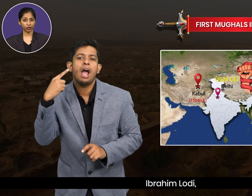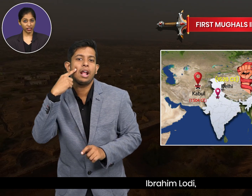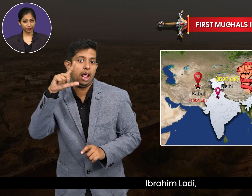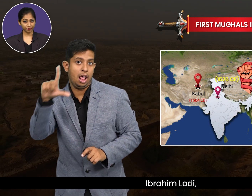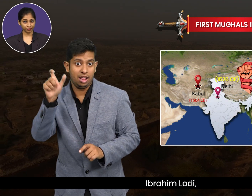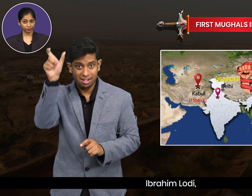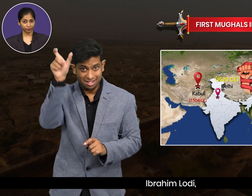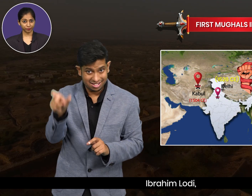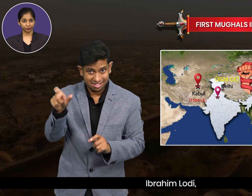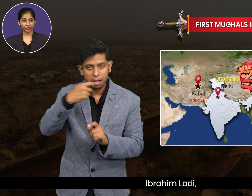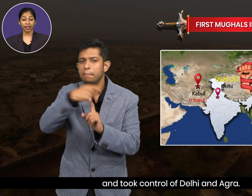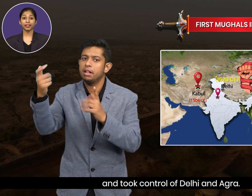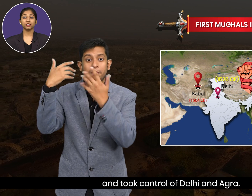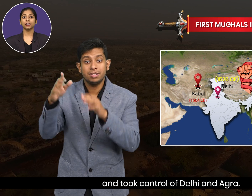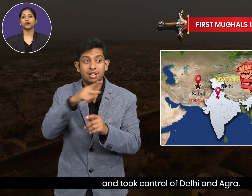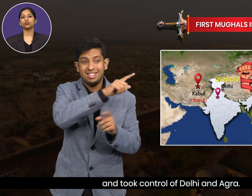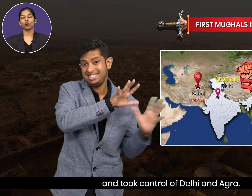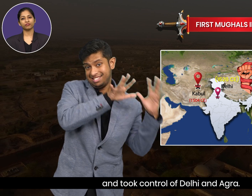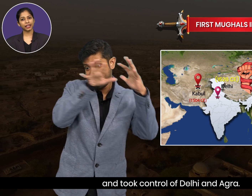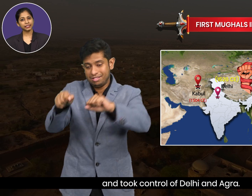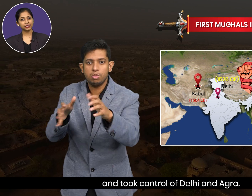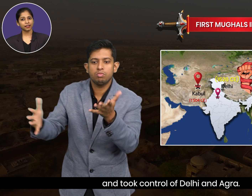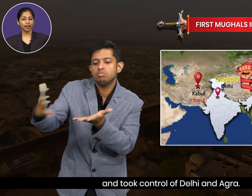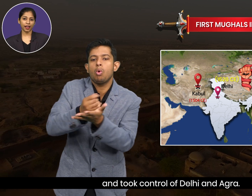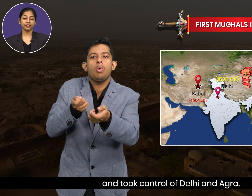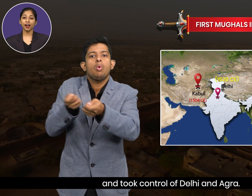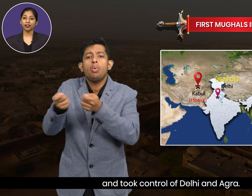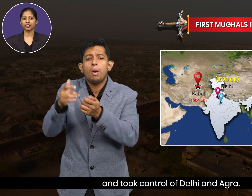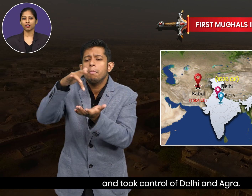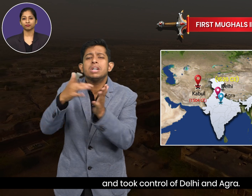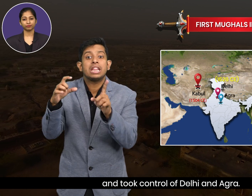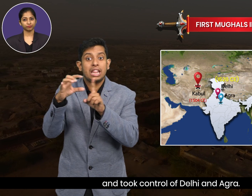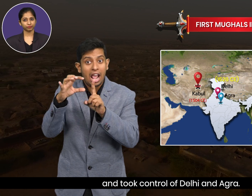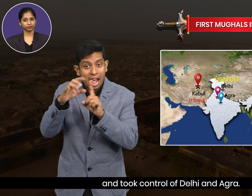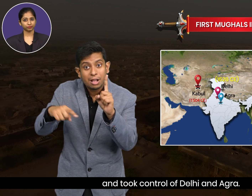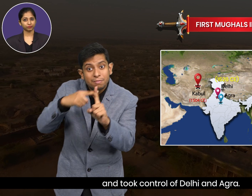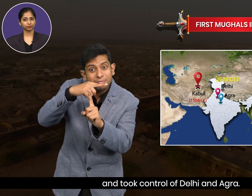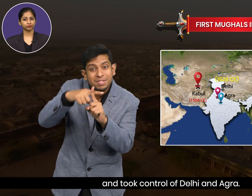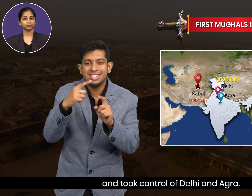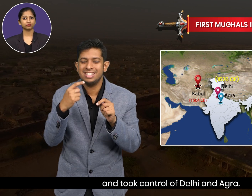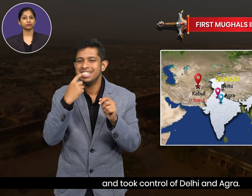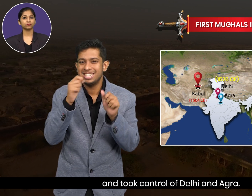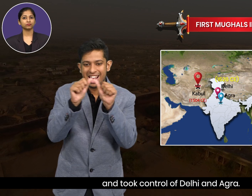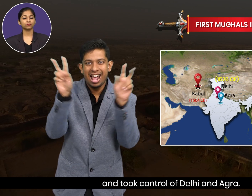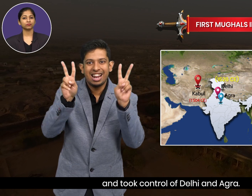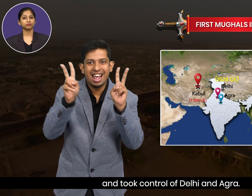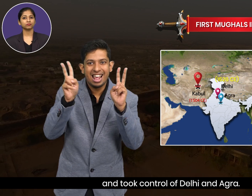Ibrahim Lodi, and took control of Delhi and Agra.